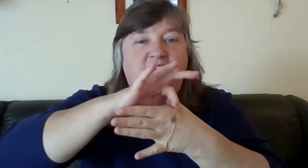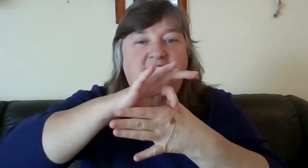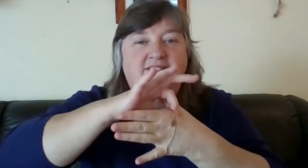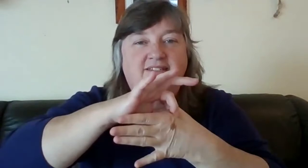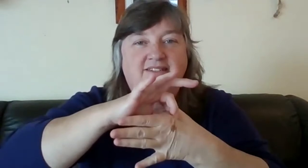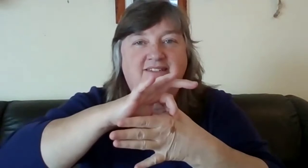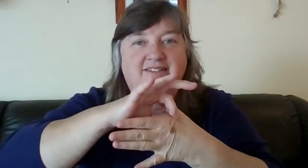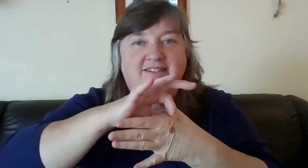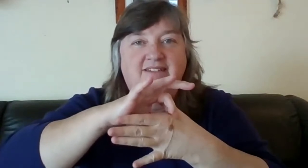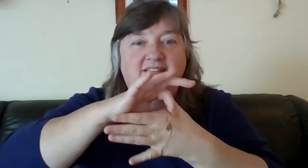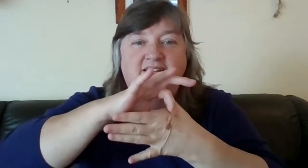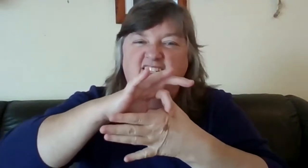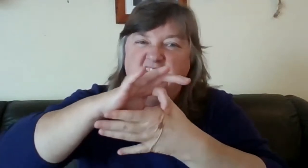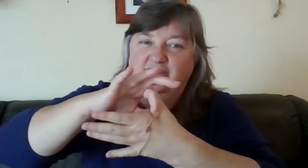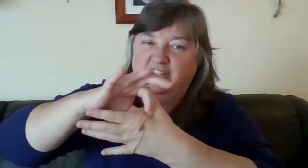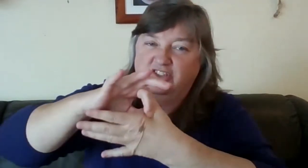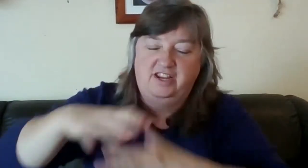Meat. Just give it a little shake.